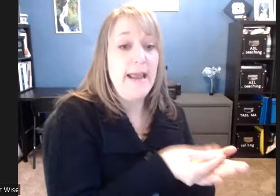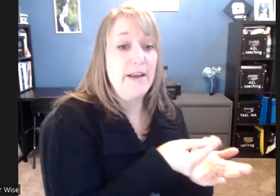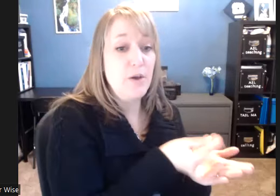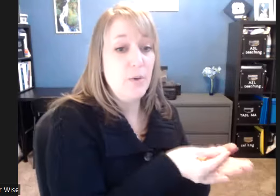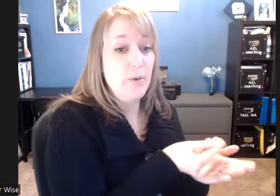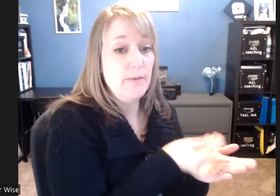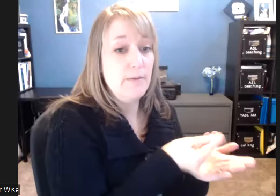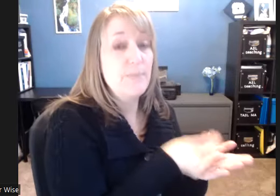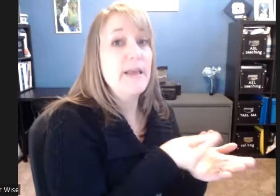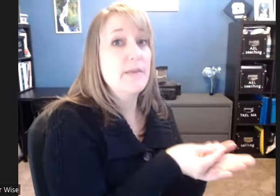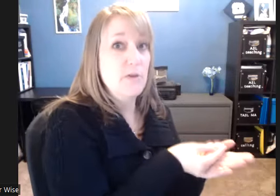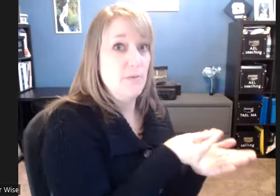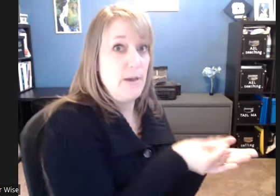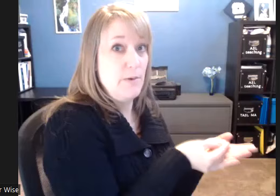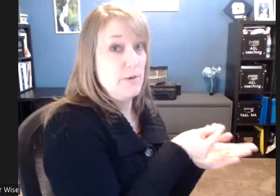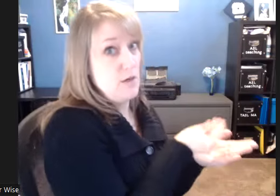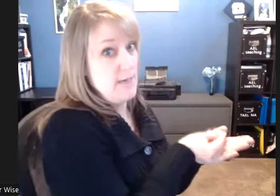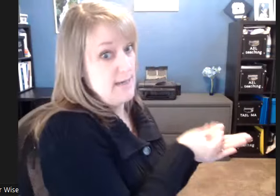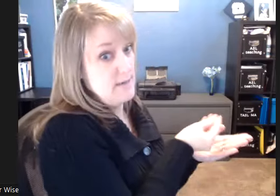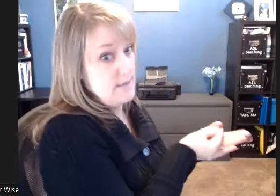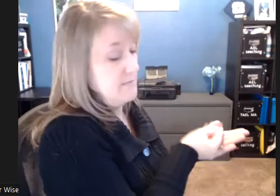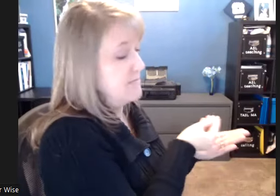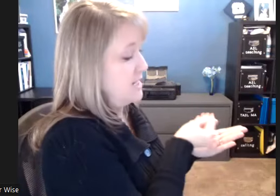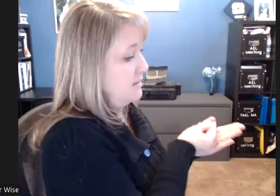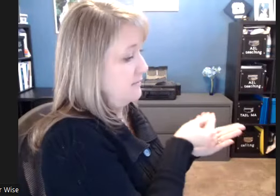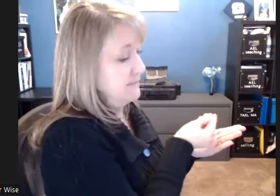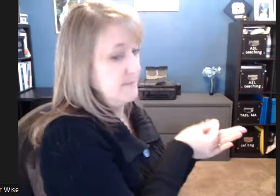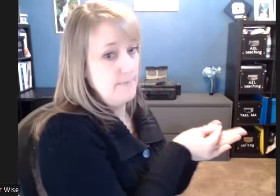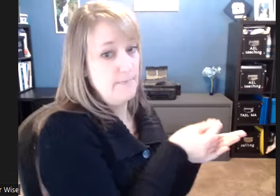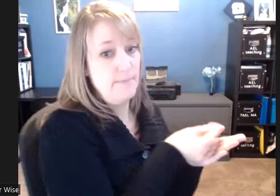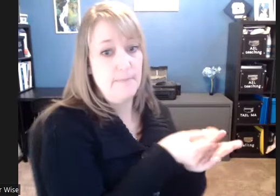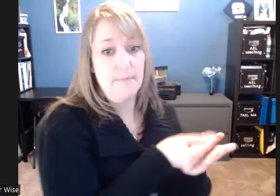And you repeat the movement with your dominant hand. Money.